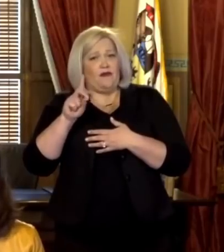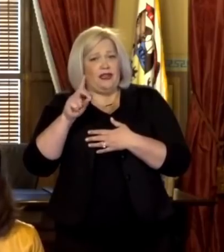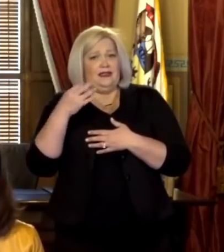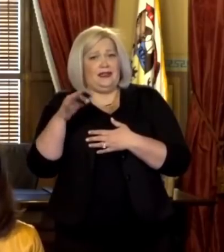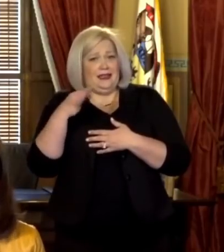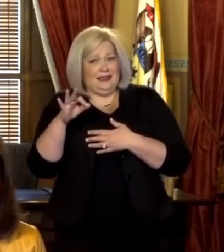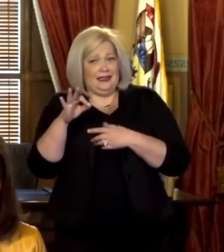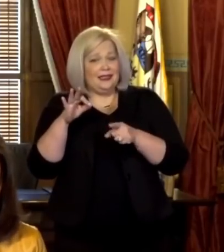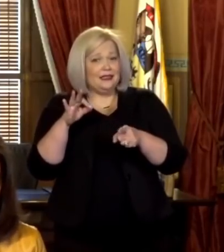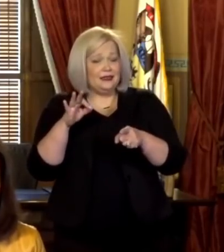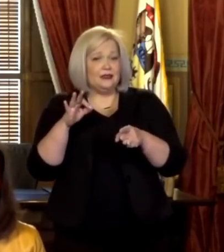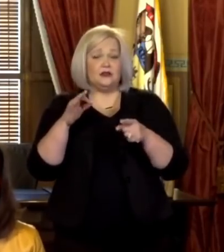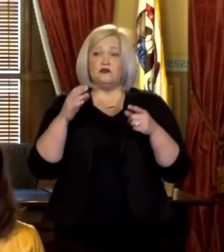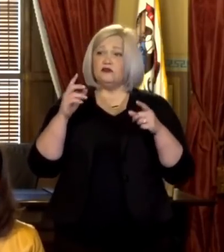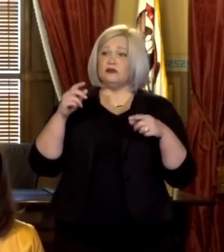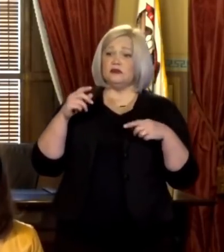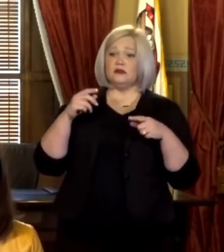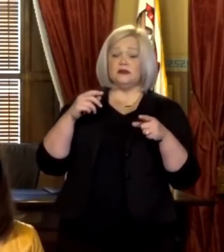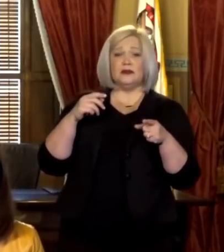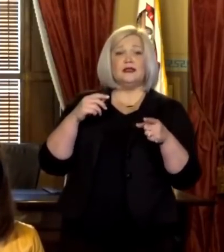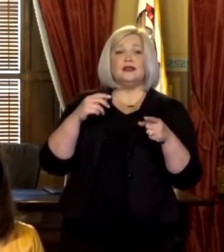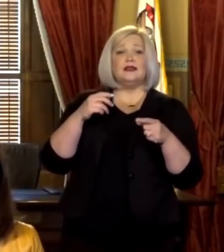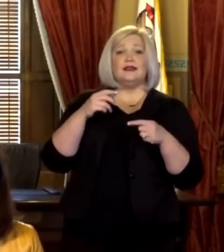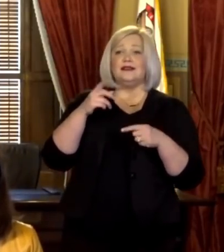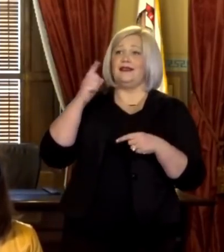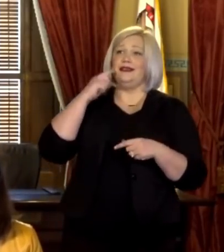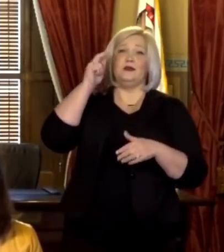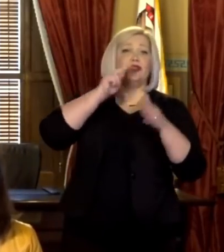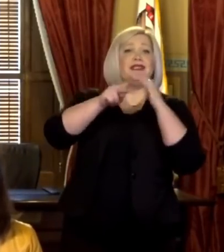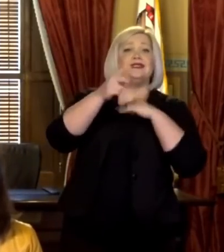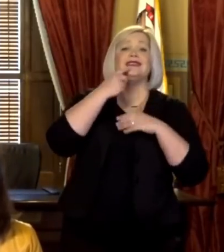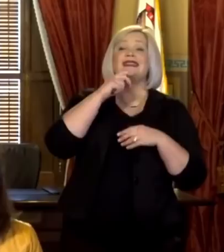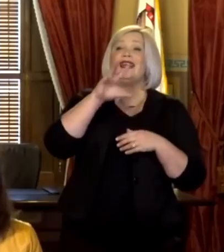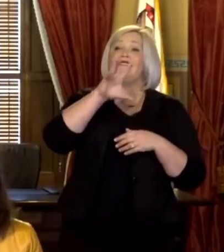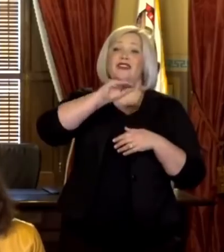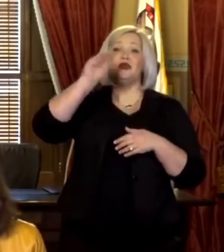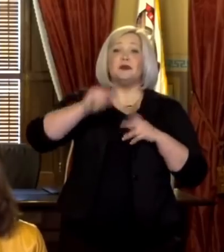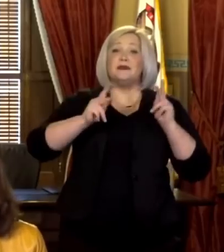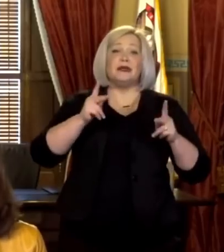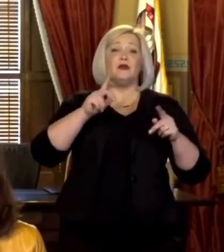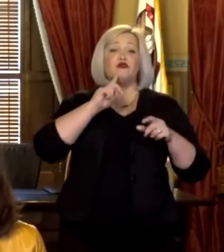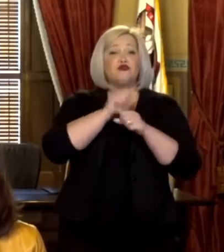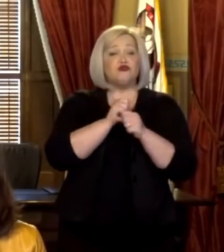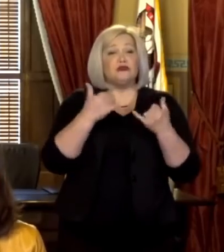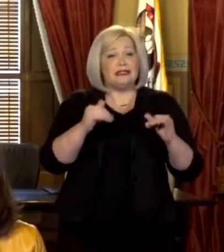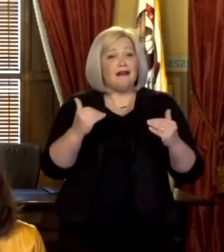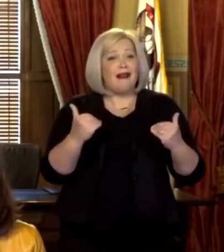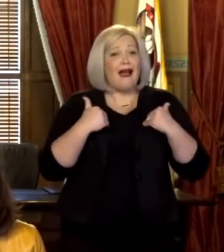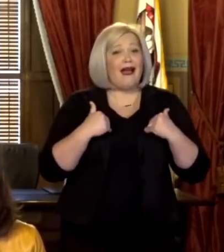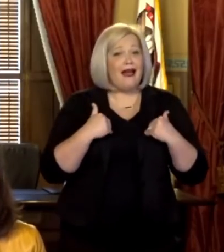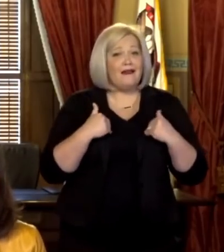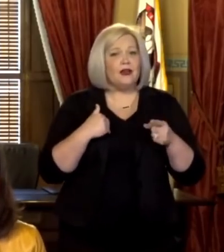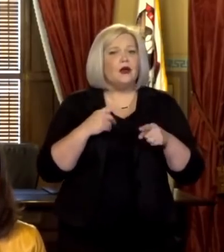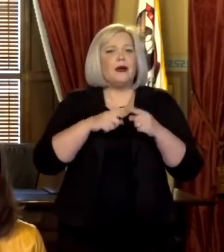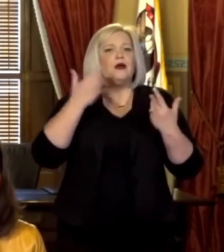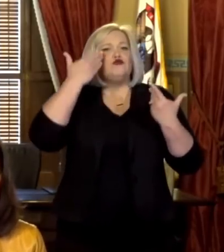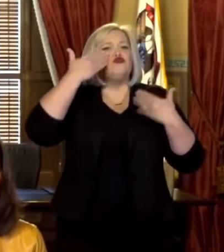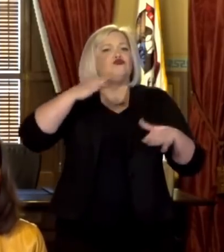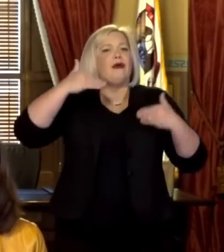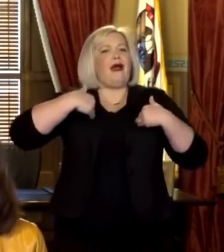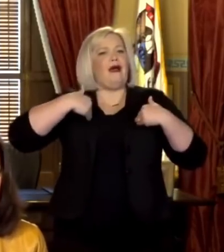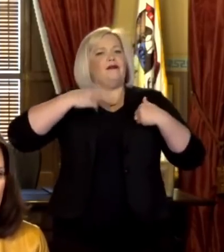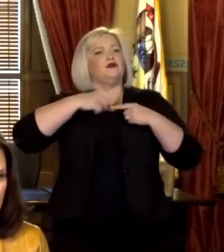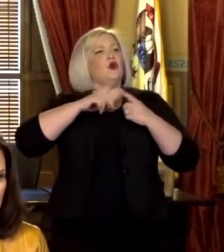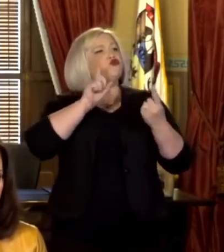up to 50% of the people with COVID-19 might not even know that they're carrying it right now. Just one person who is carrying COVID-19 can